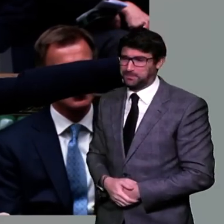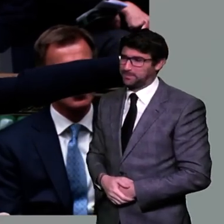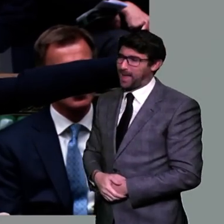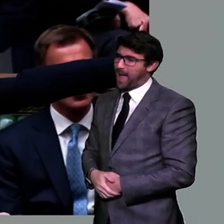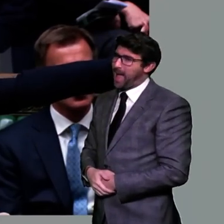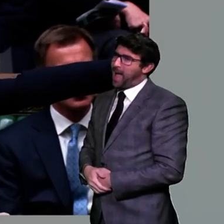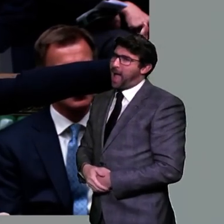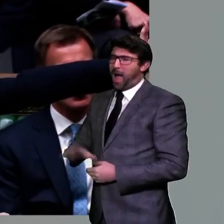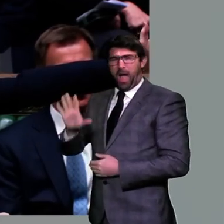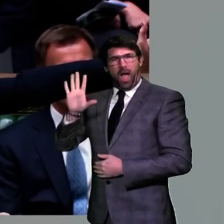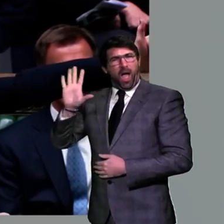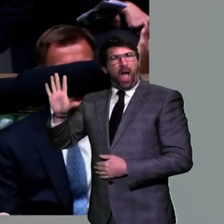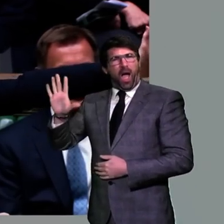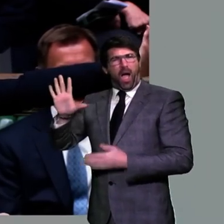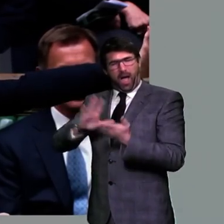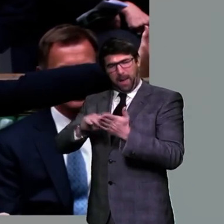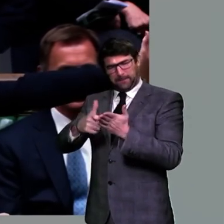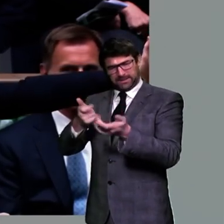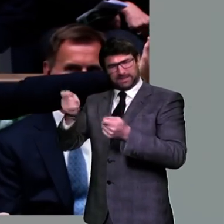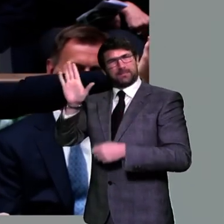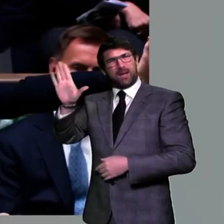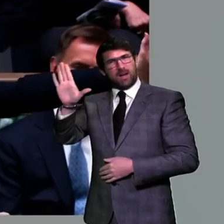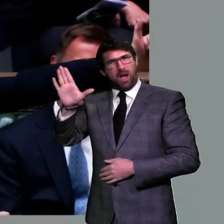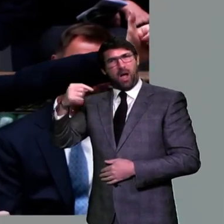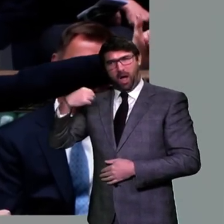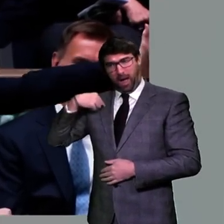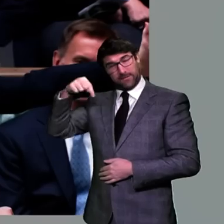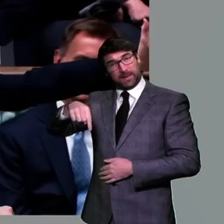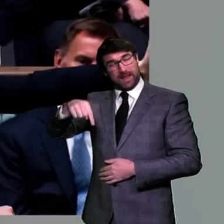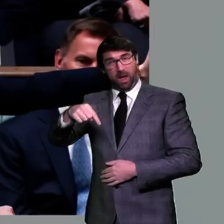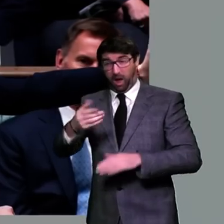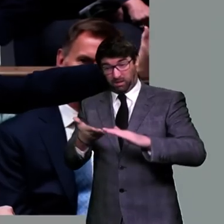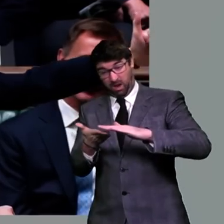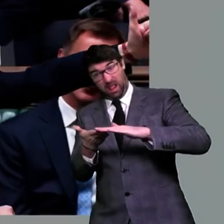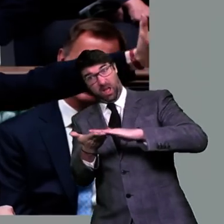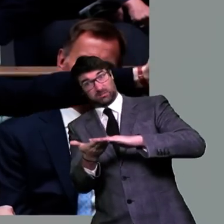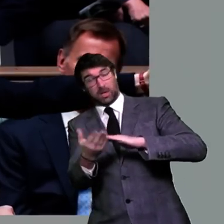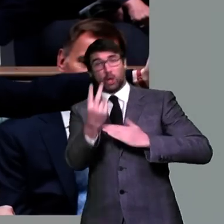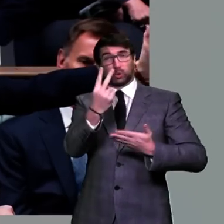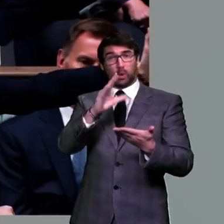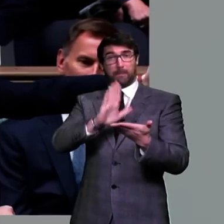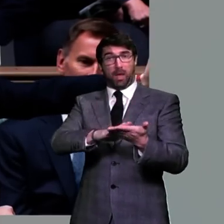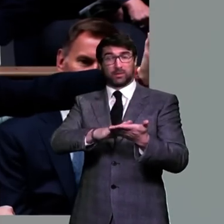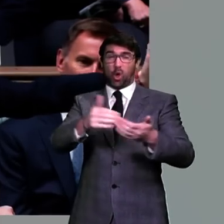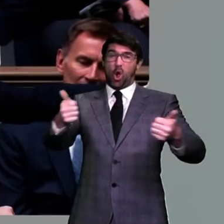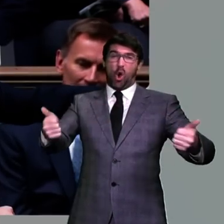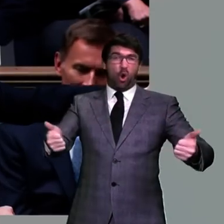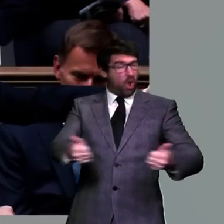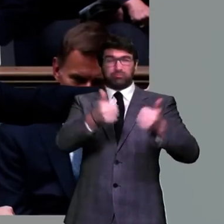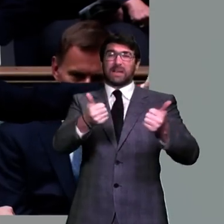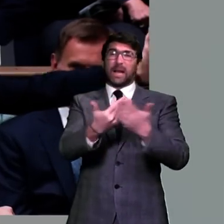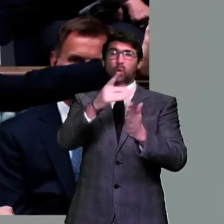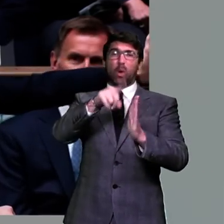I have been in office for just under 2 months, and I have delivered the energy price